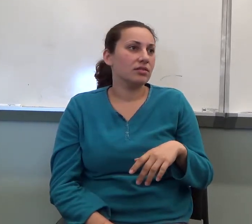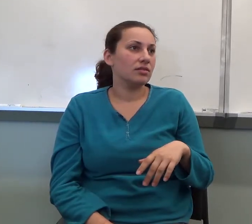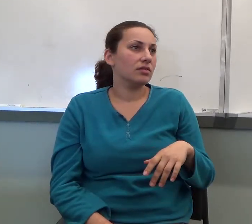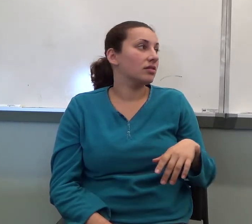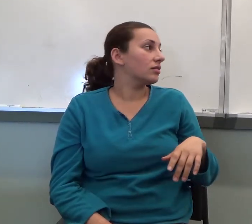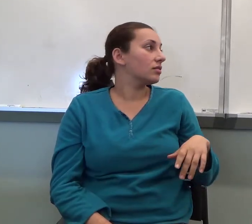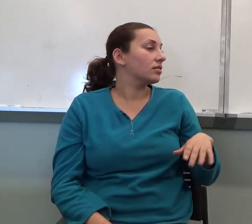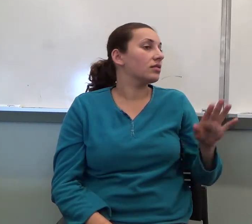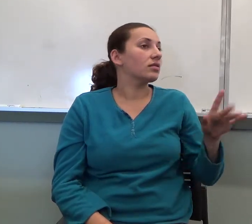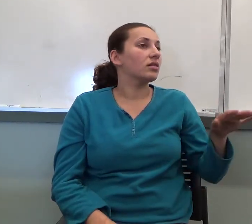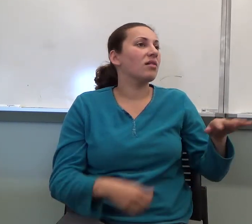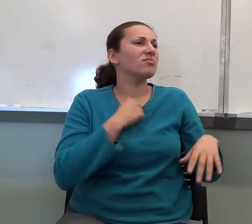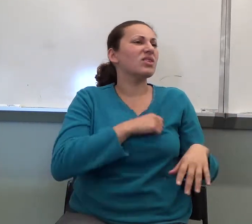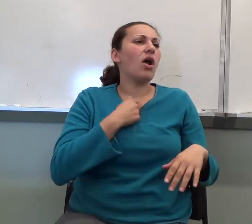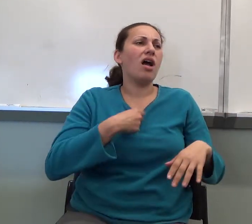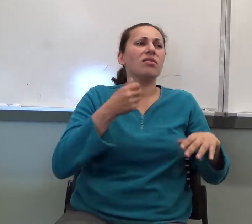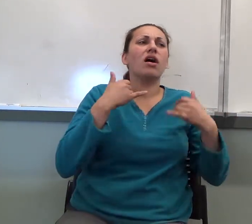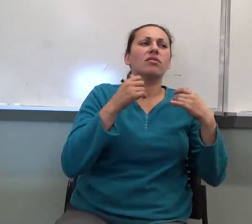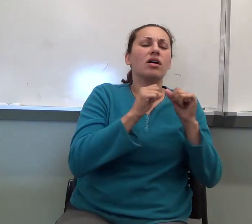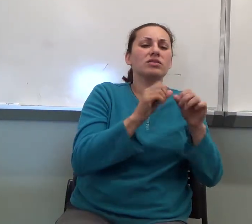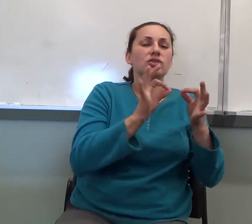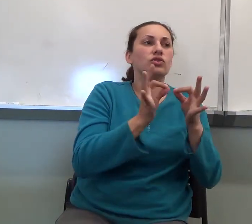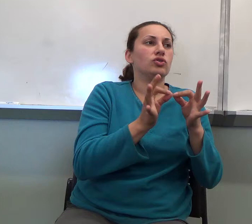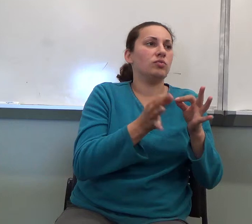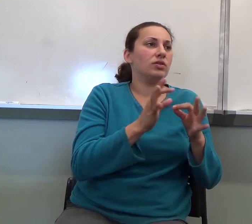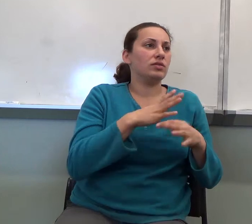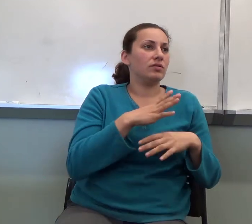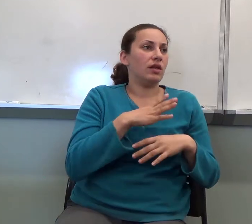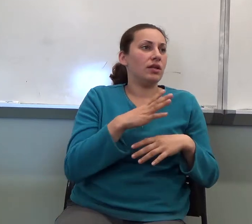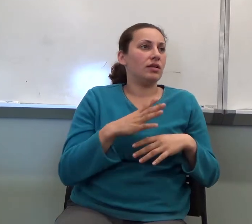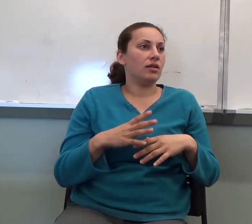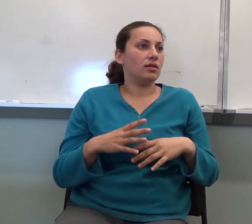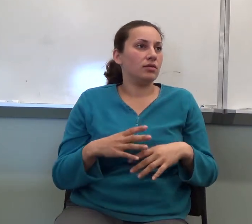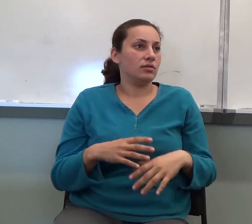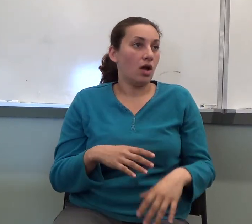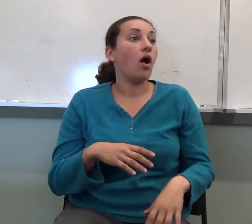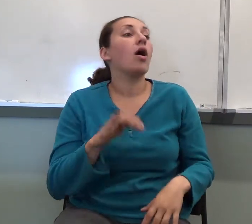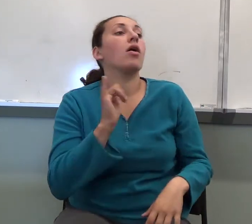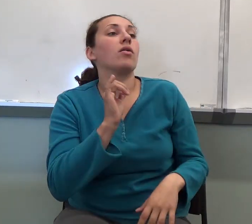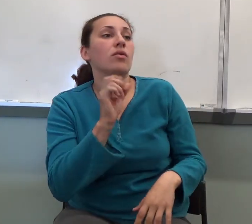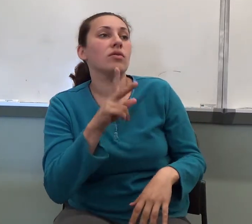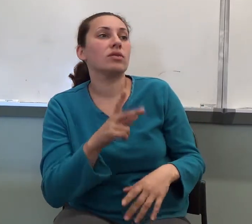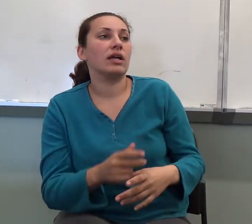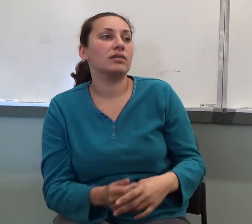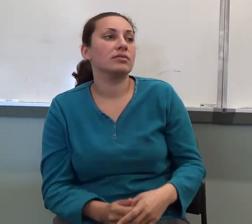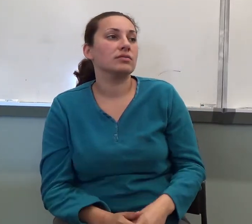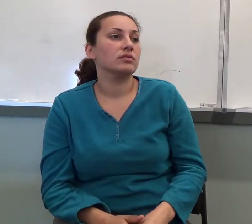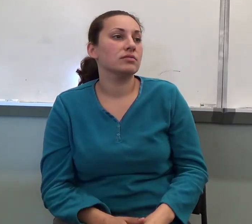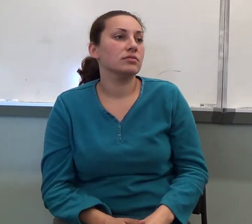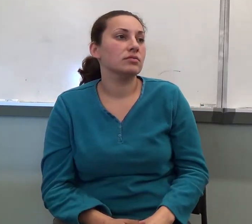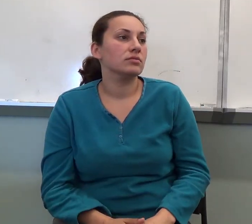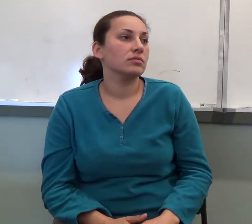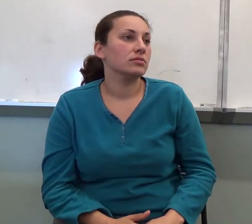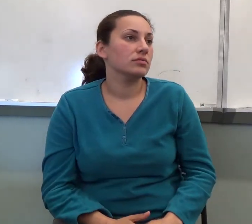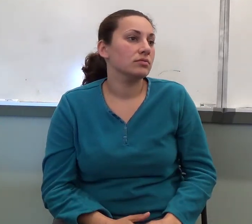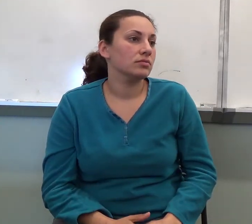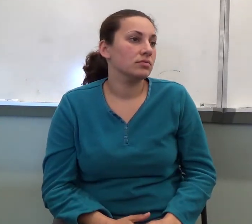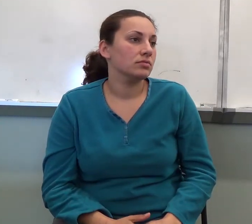It's metric system, it's very easy. 1,000 grams. Kilogram is 1,000 grams, right? All